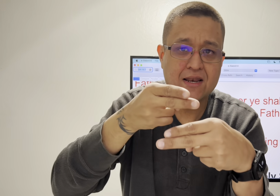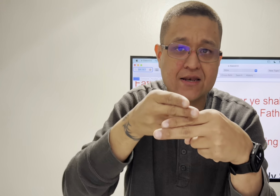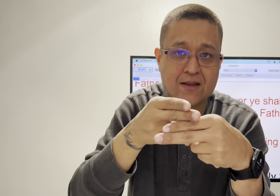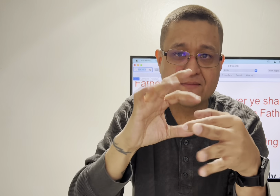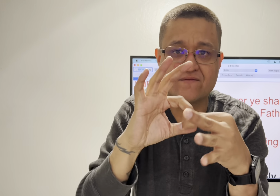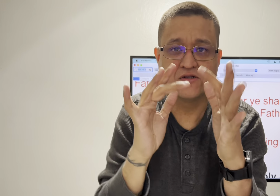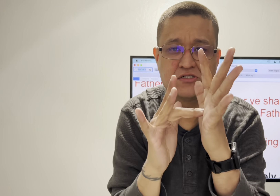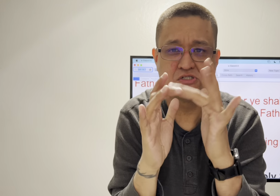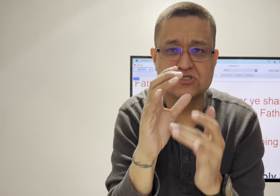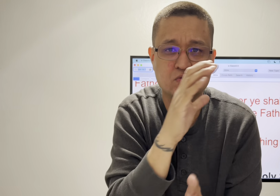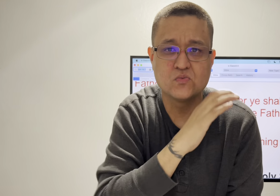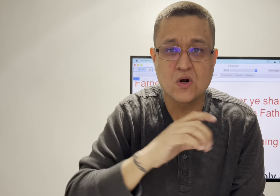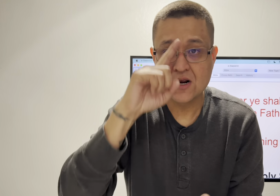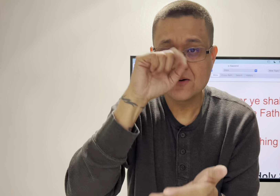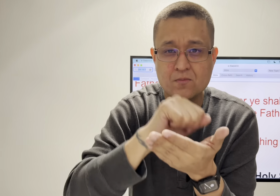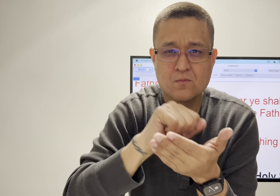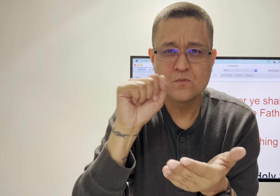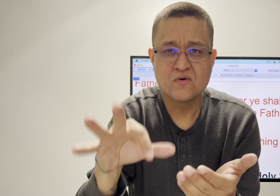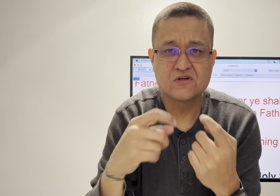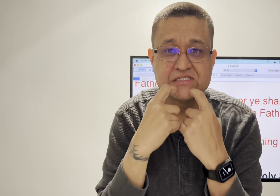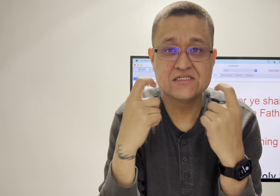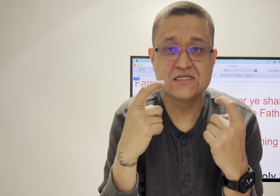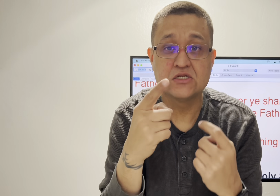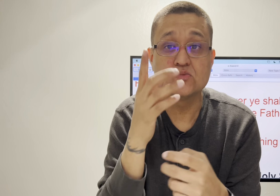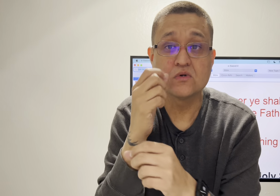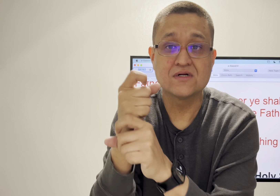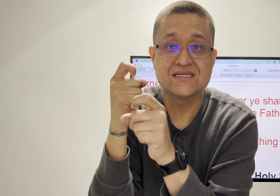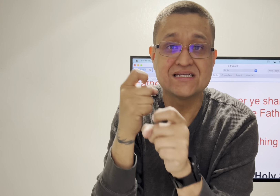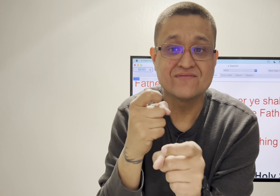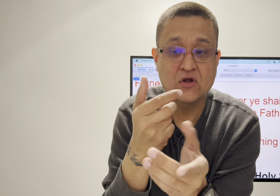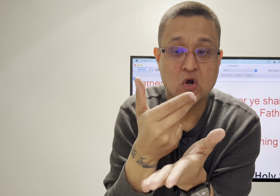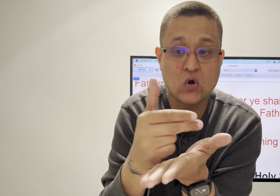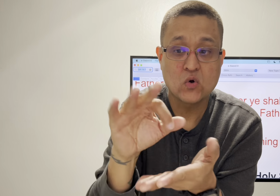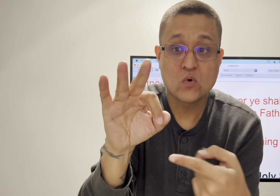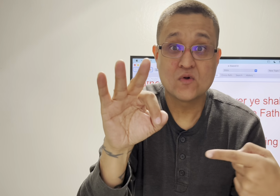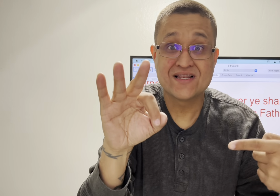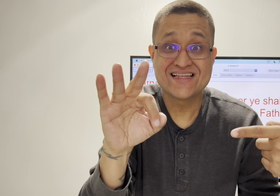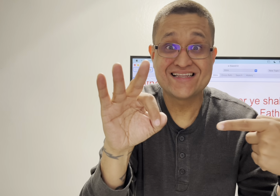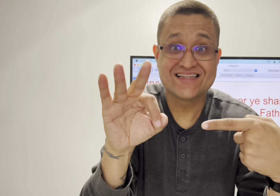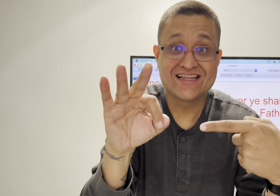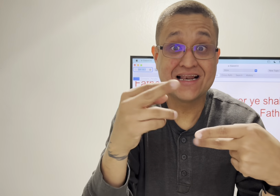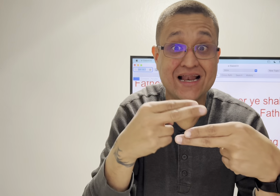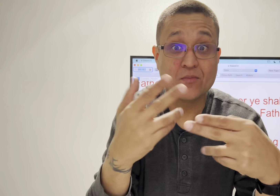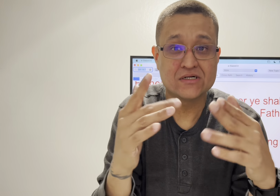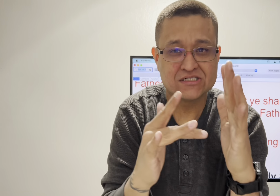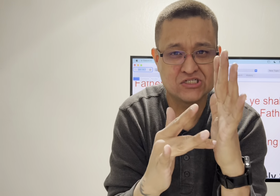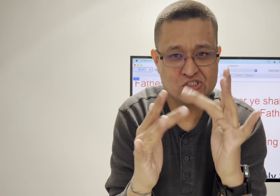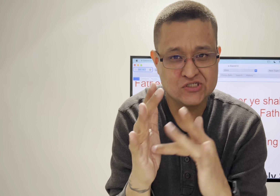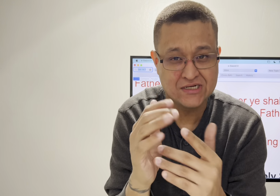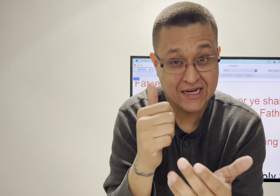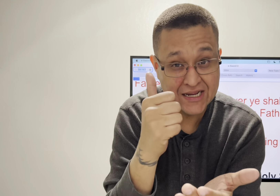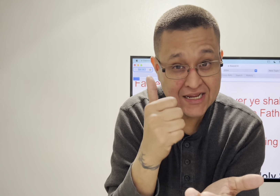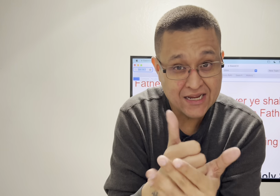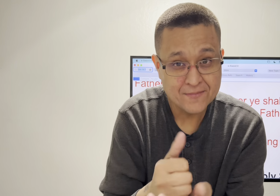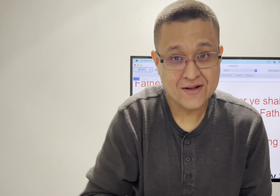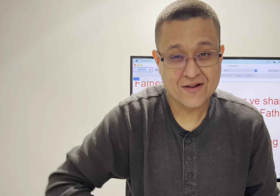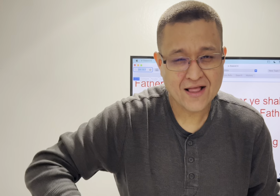And make sure to follow Acts 2 and 38 to be saved. It says, repent to be baptized in the name of Jesus Christ to receive the gift of the